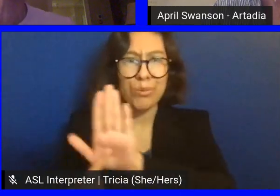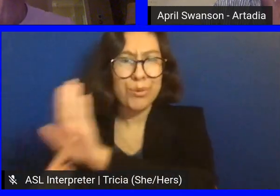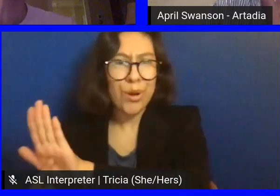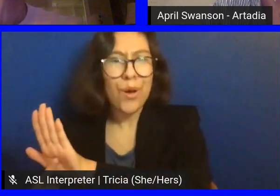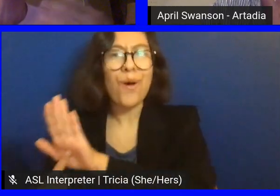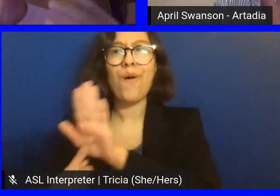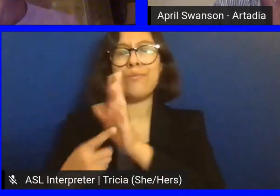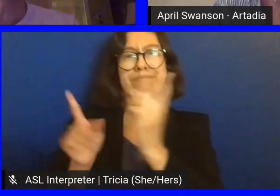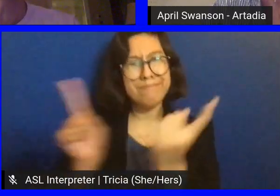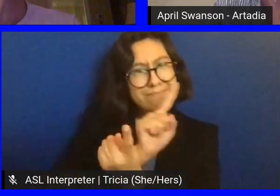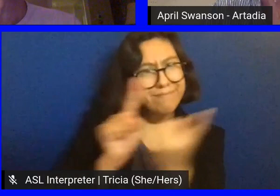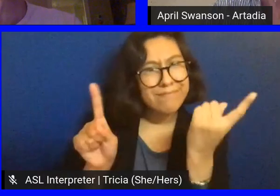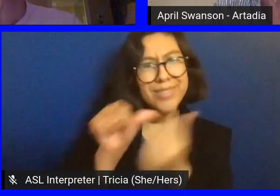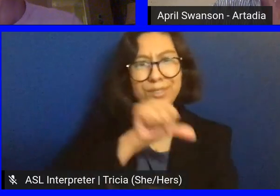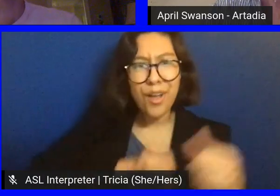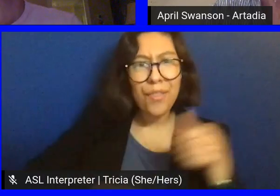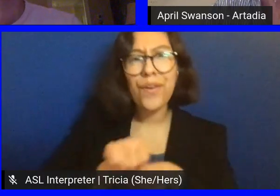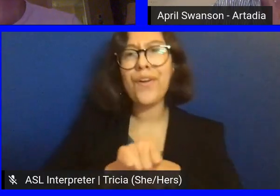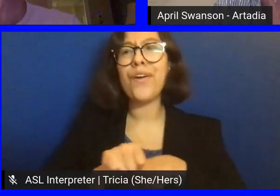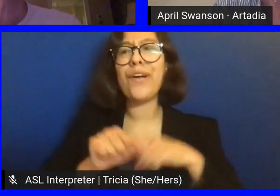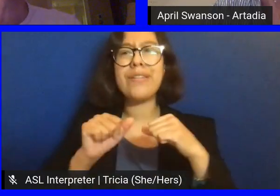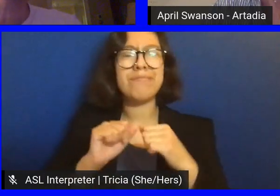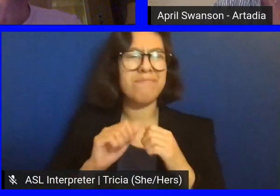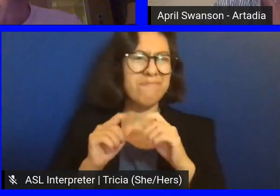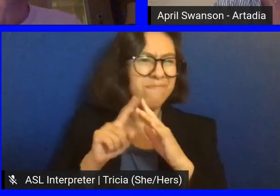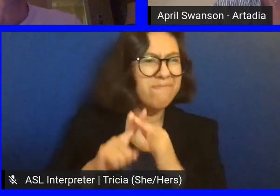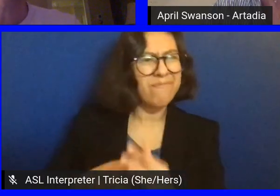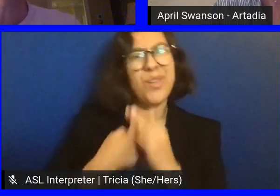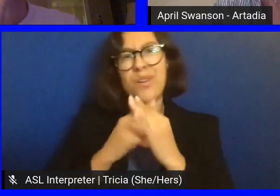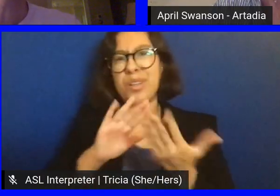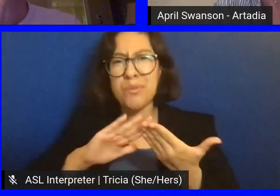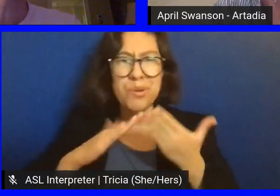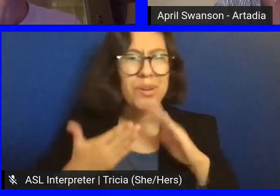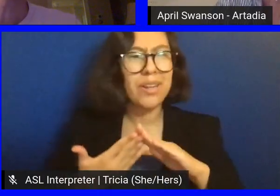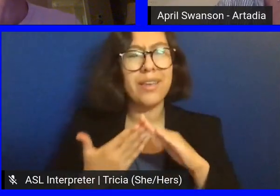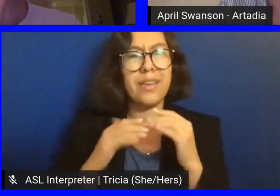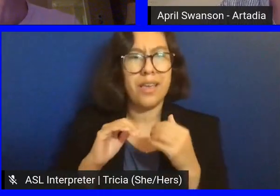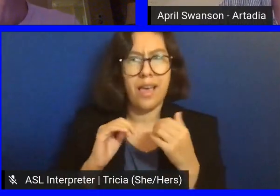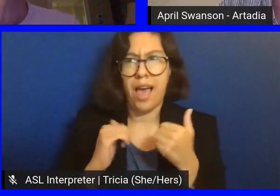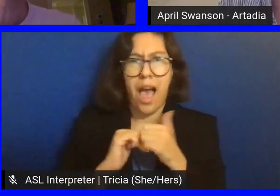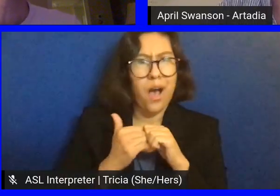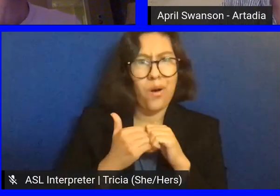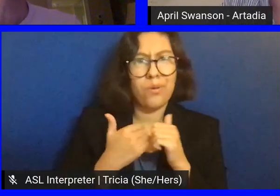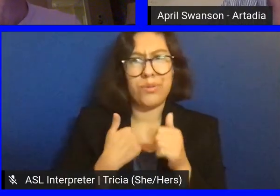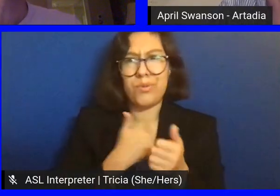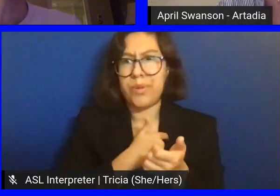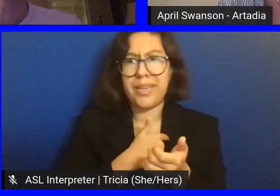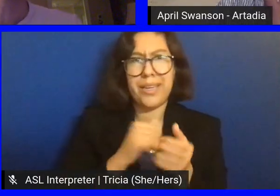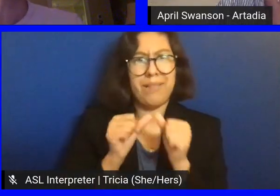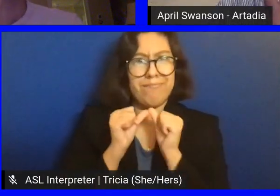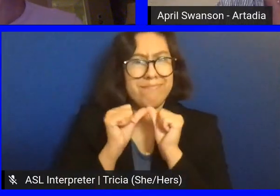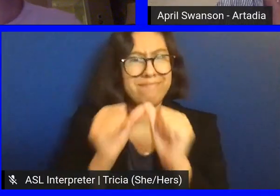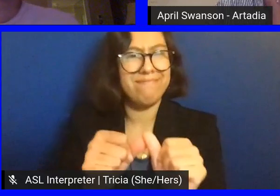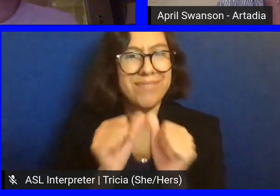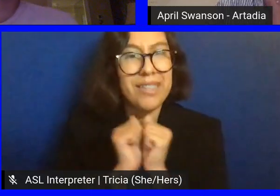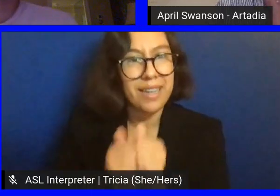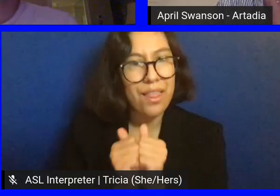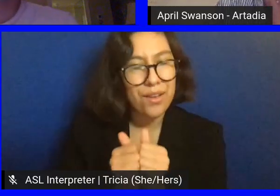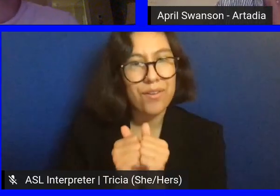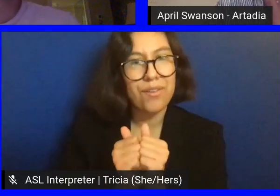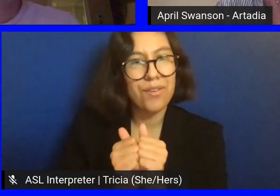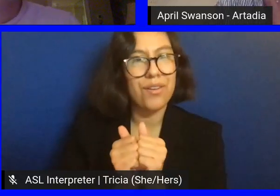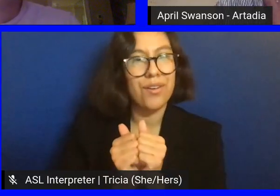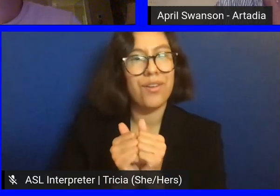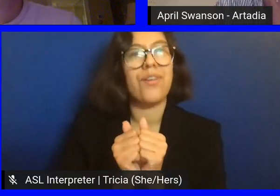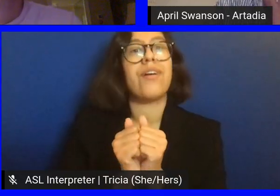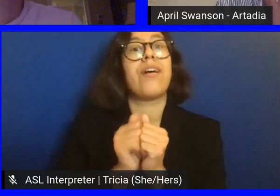each other, creating community, and really just figuring out how do we do this together. Now that